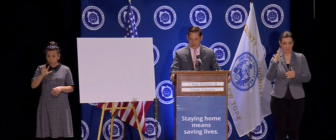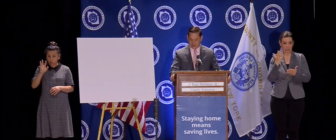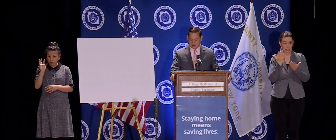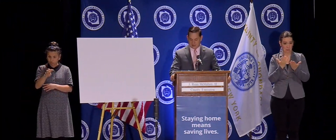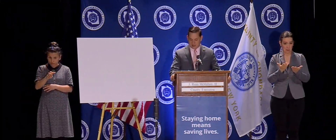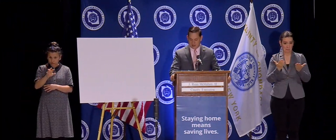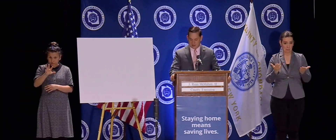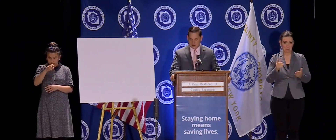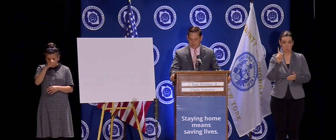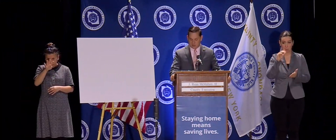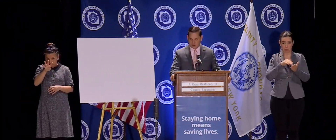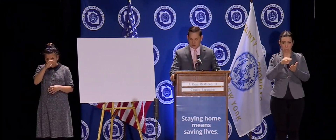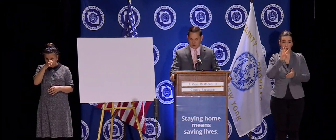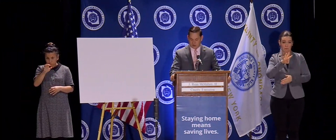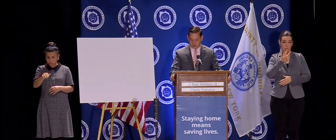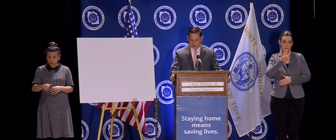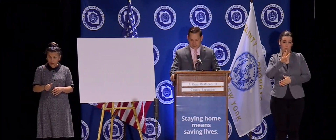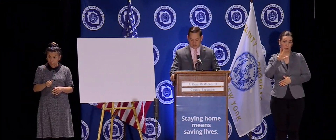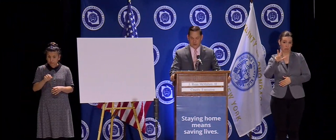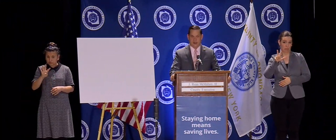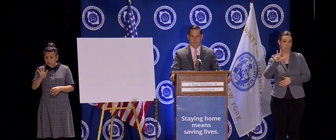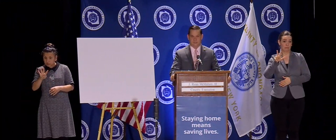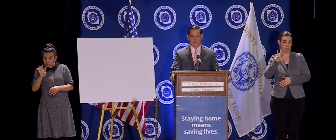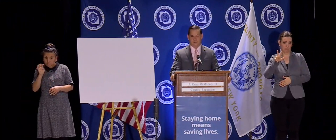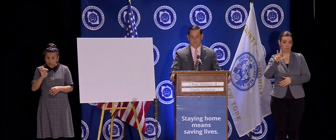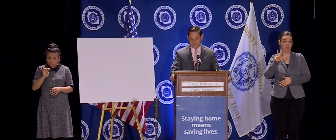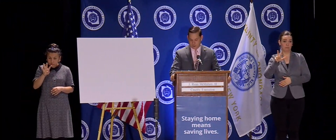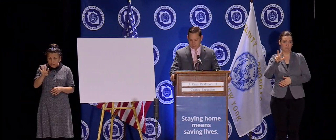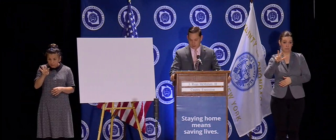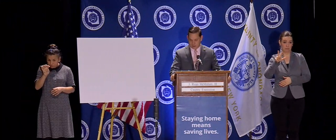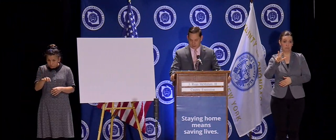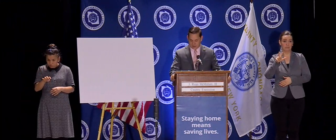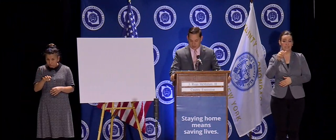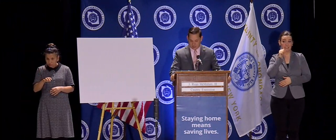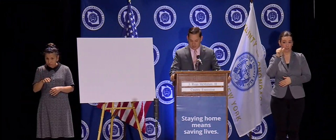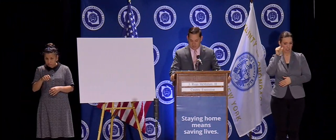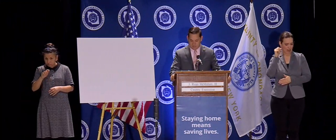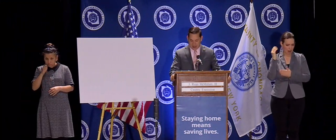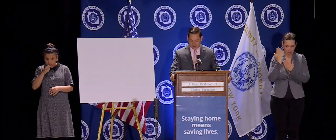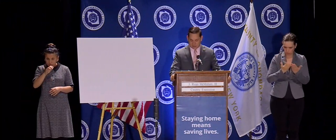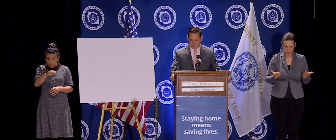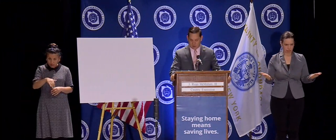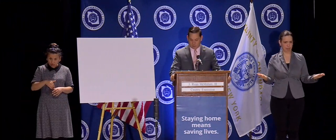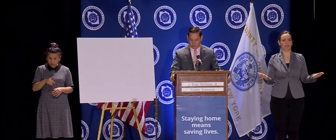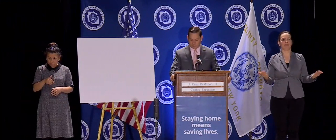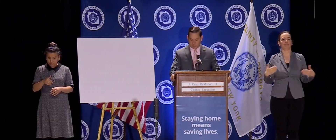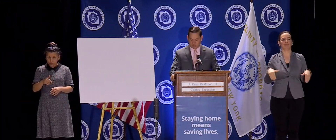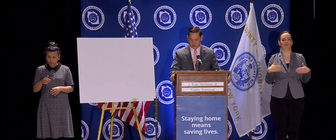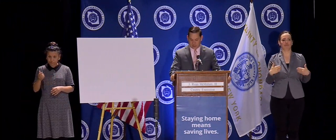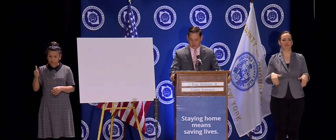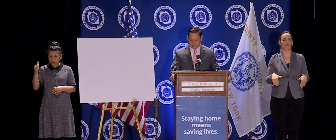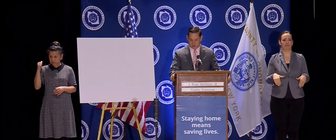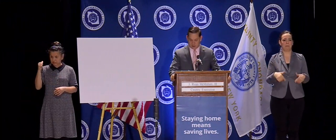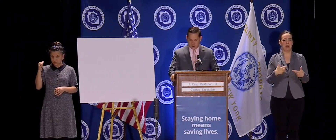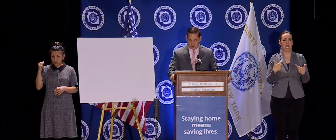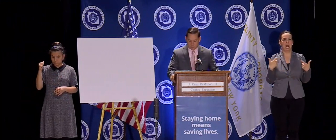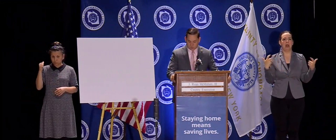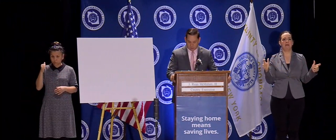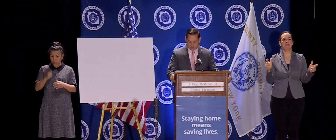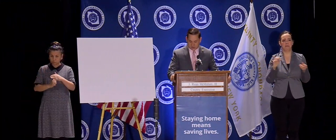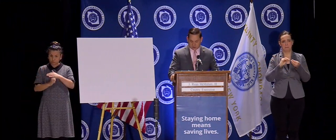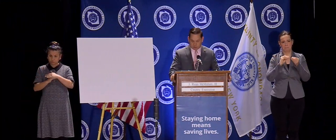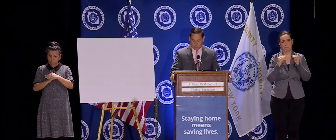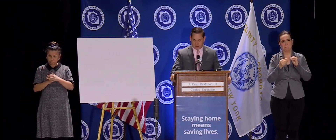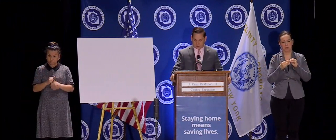1,443 tests that have been returned since yesterday. This is a massive number of return tests,